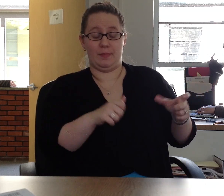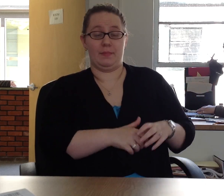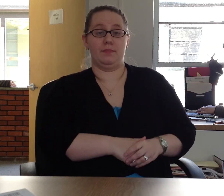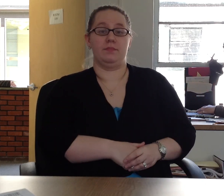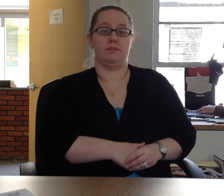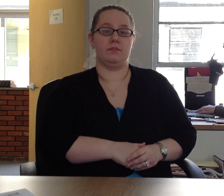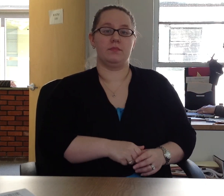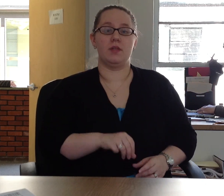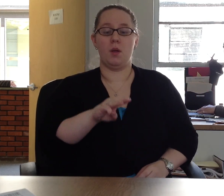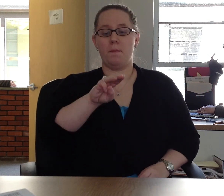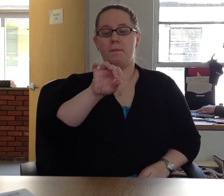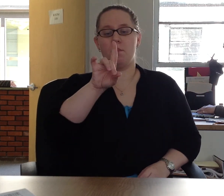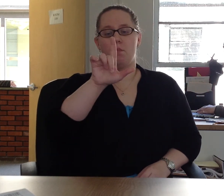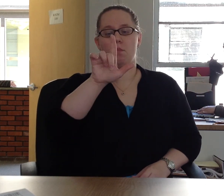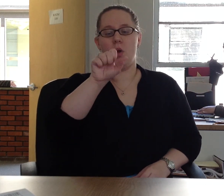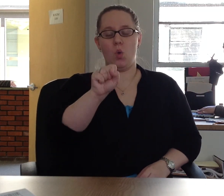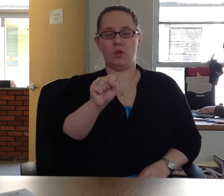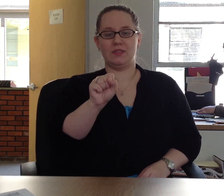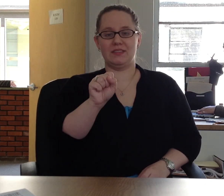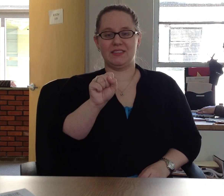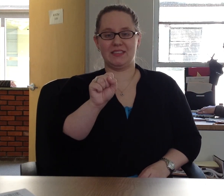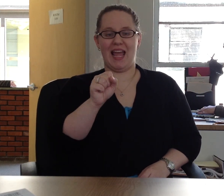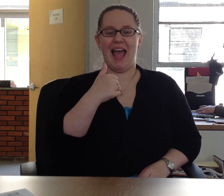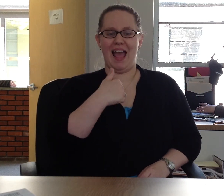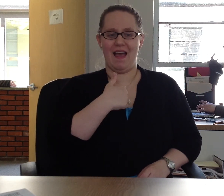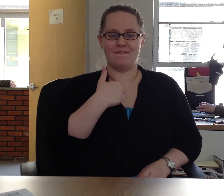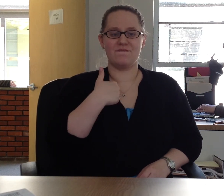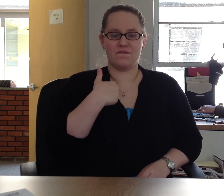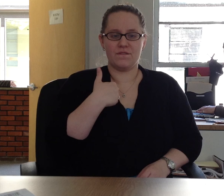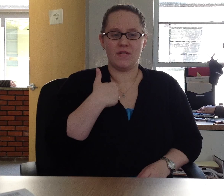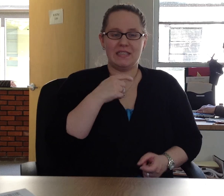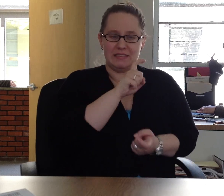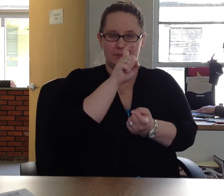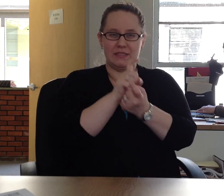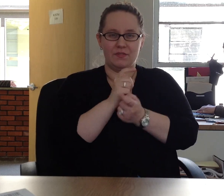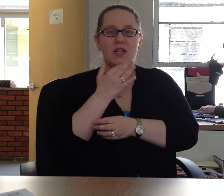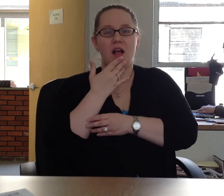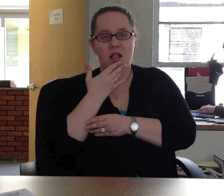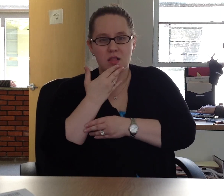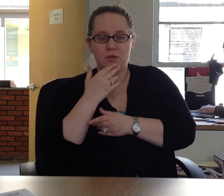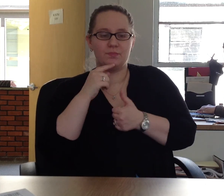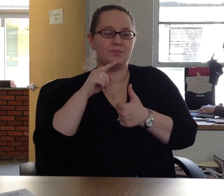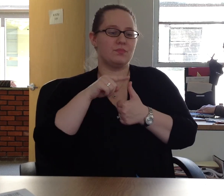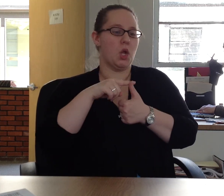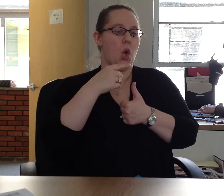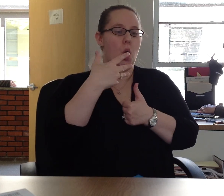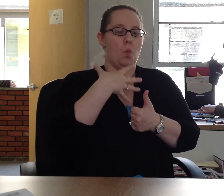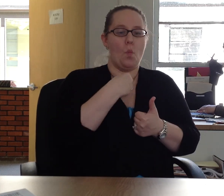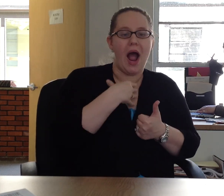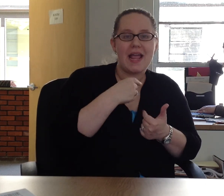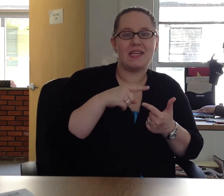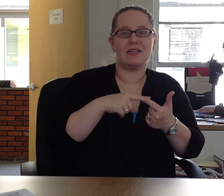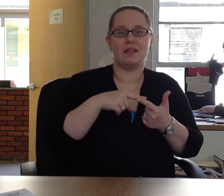Mold colonies have definite color, white, black, green, etc.